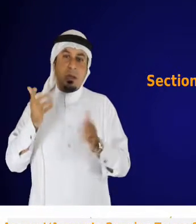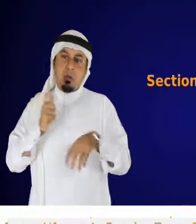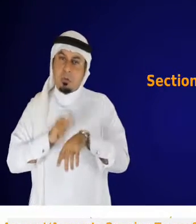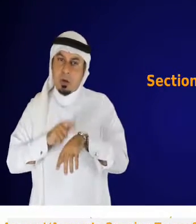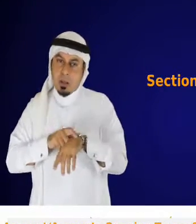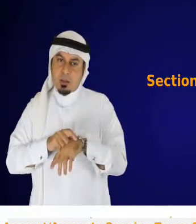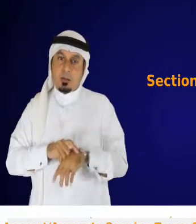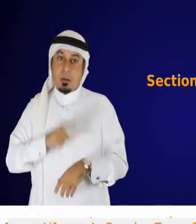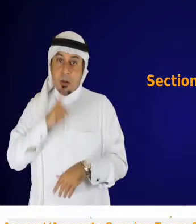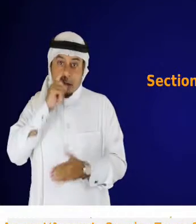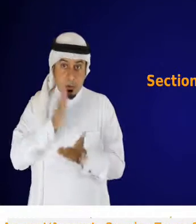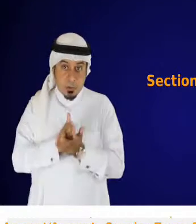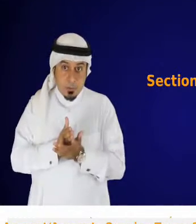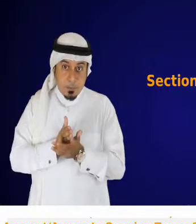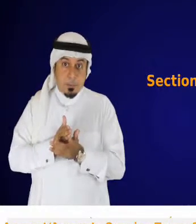without limitation,